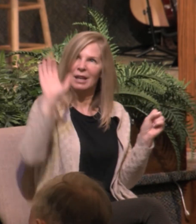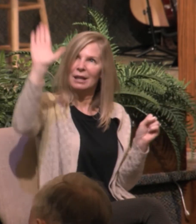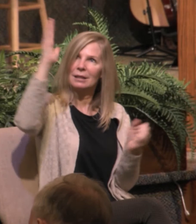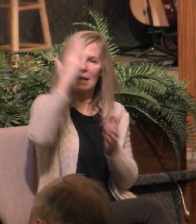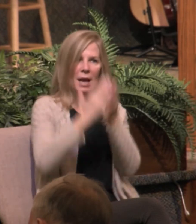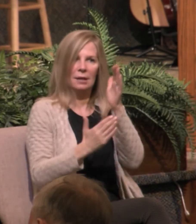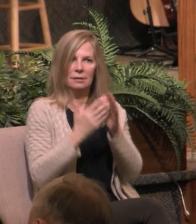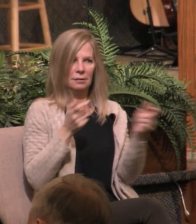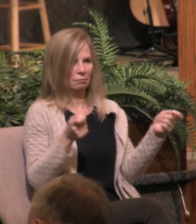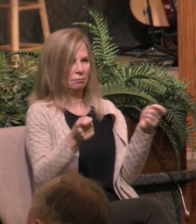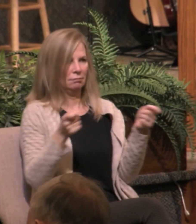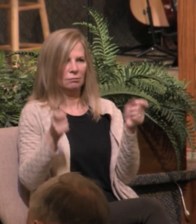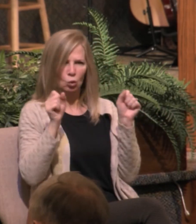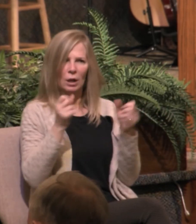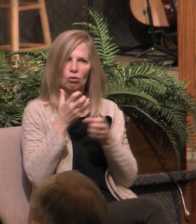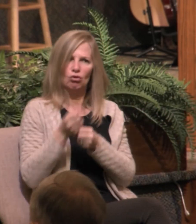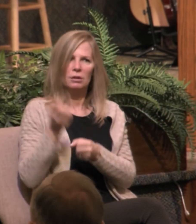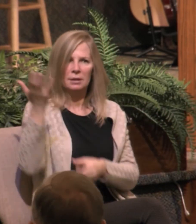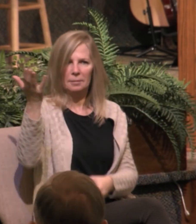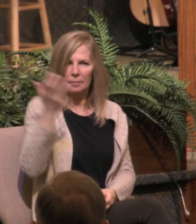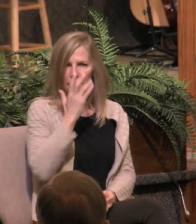trust him.